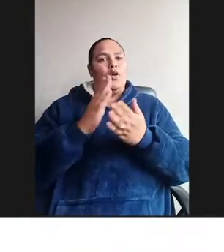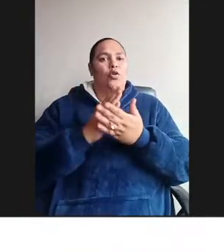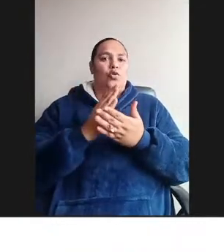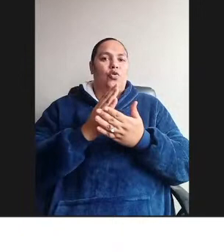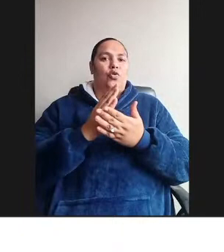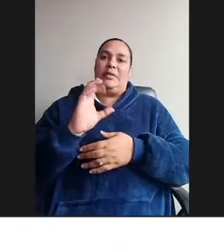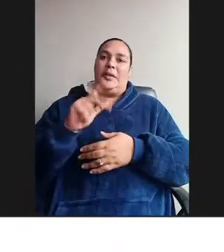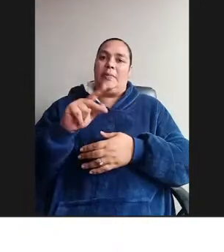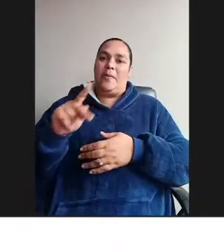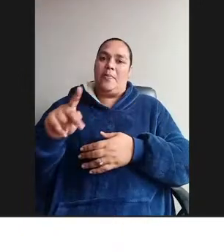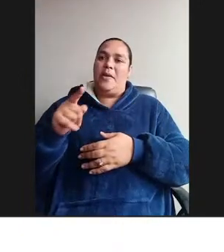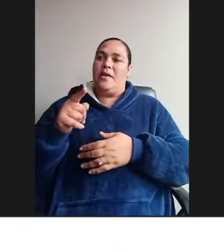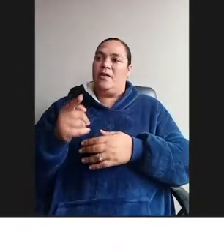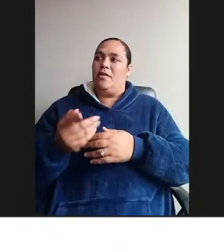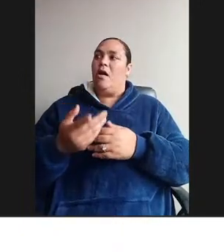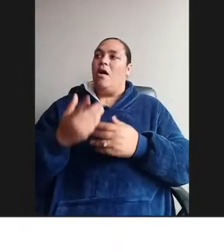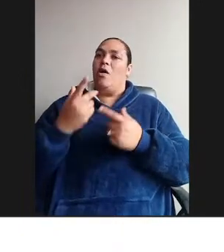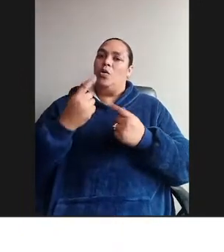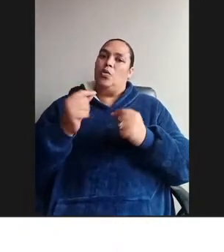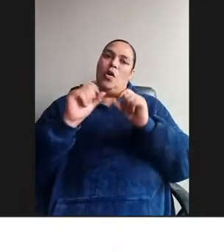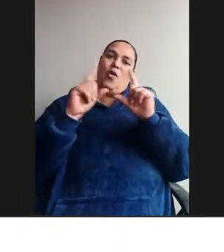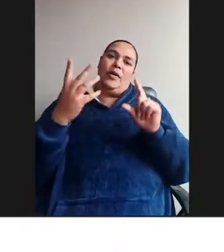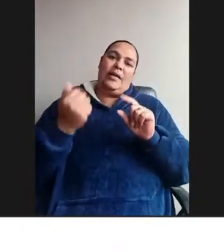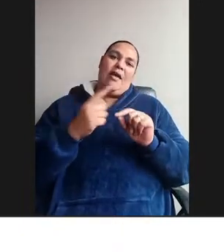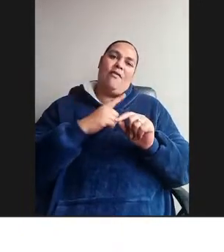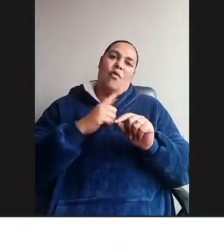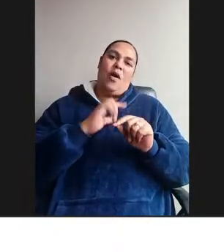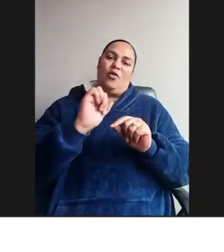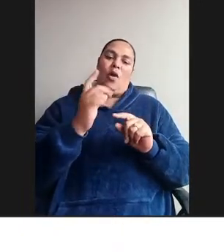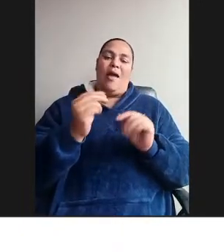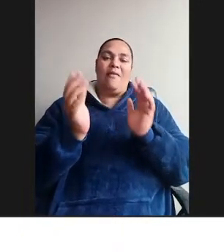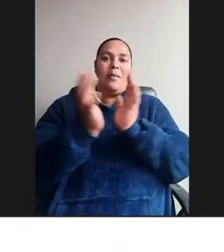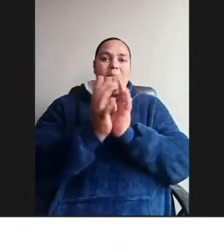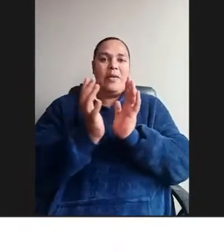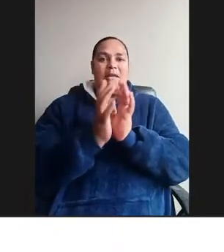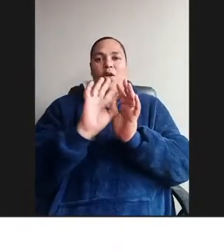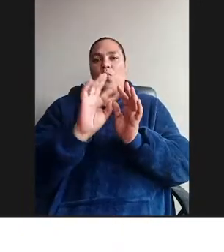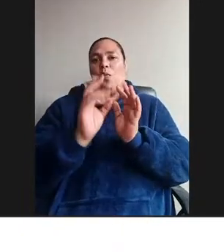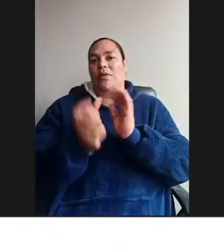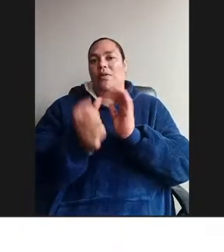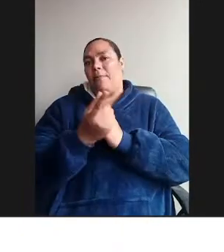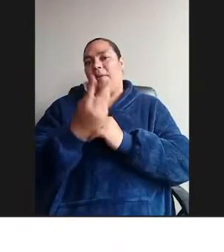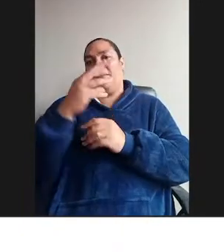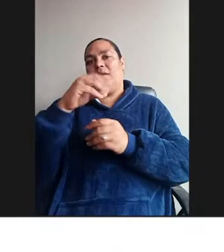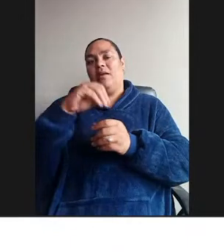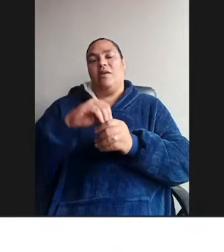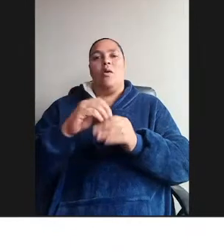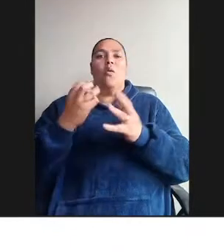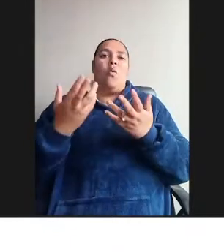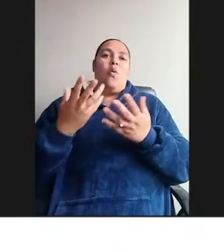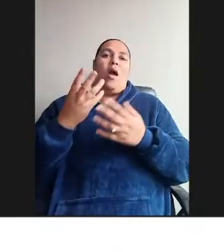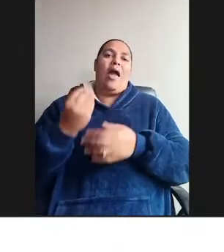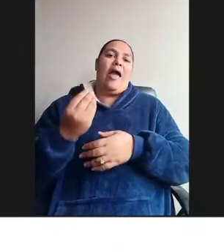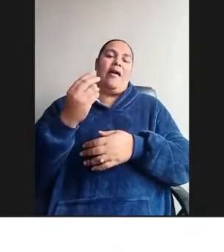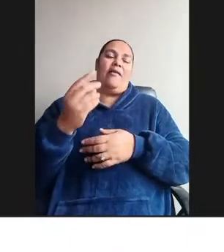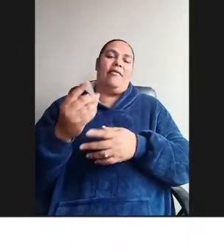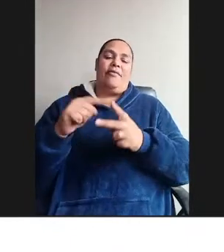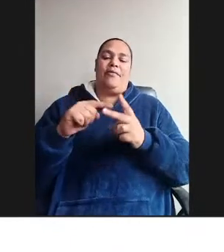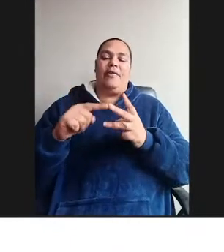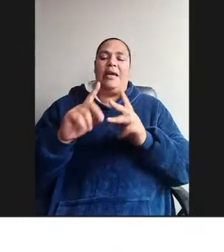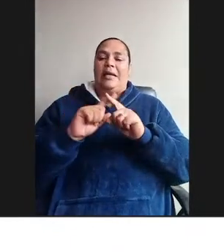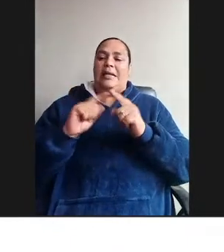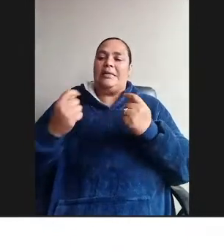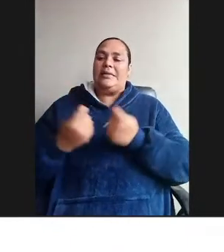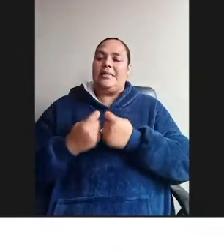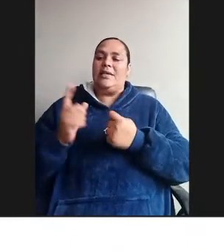WCPP raise that awareness of there is meetings that are happening, or there is a sitting that is happening.